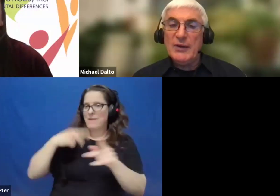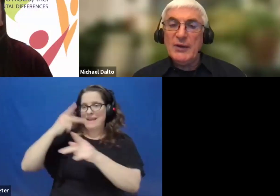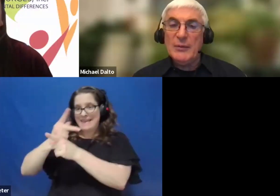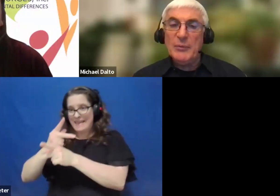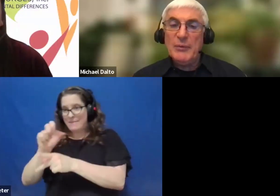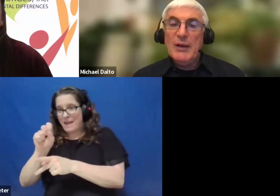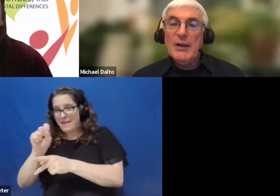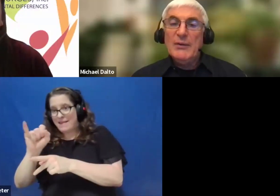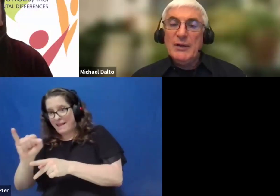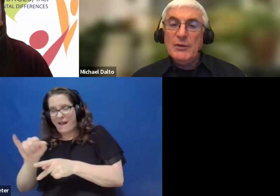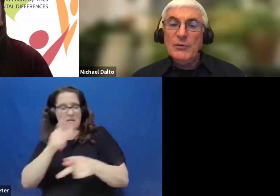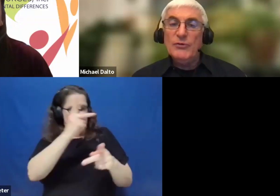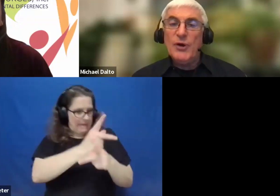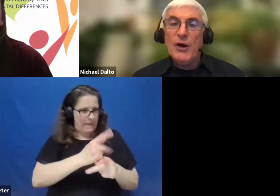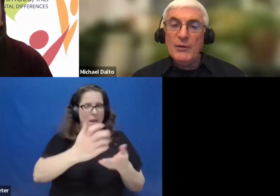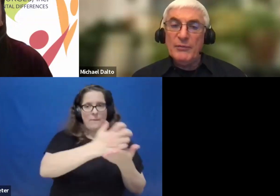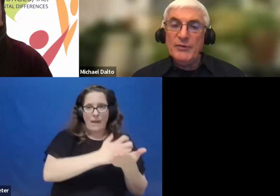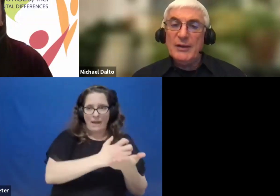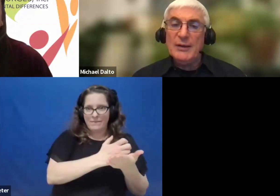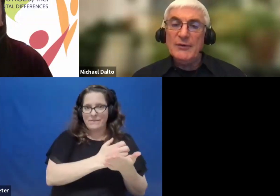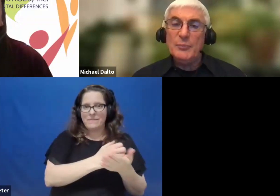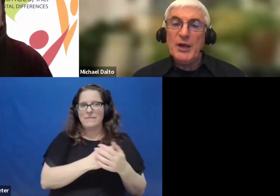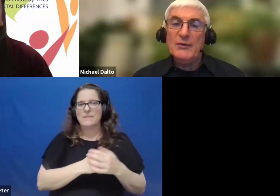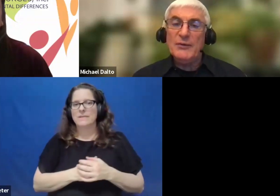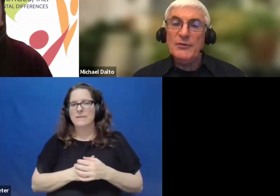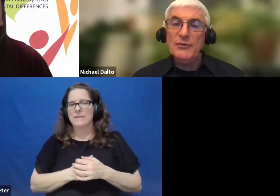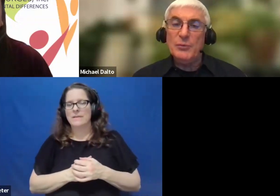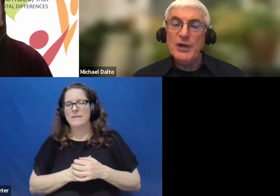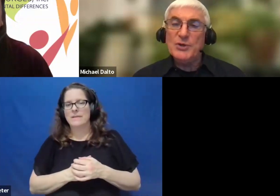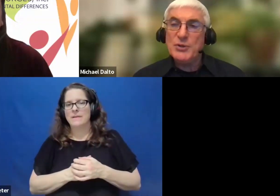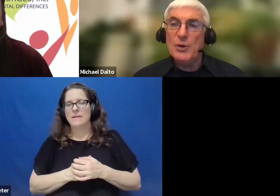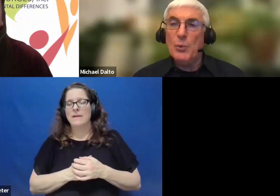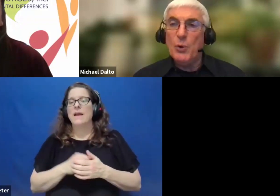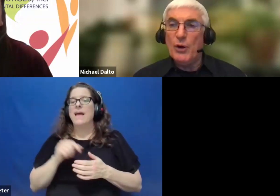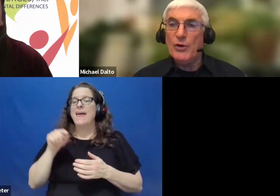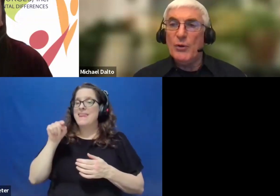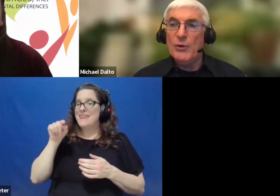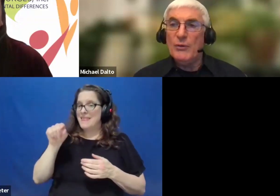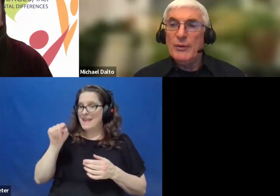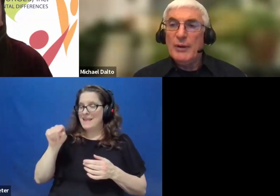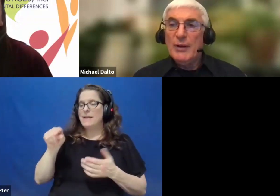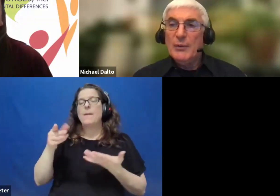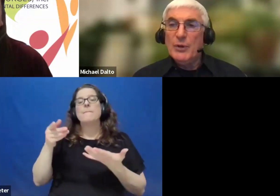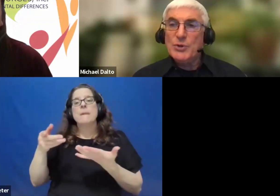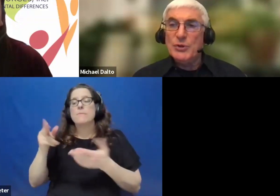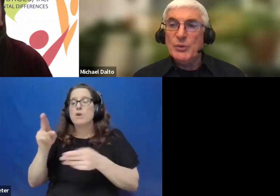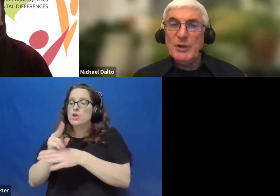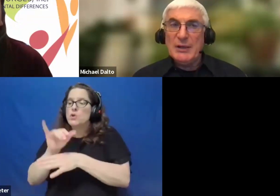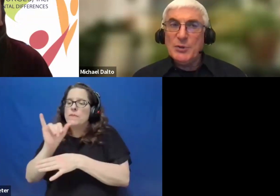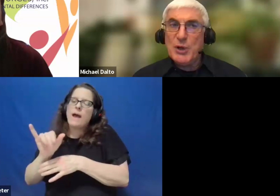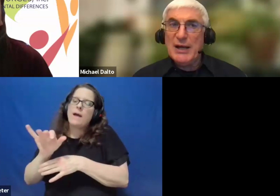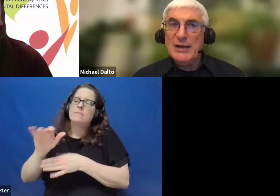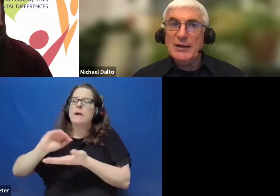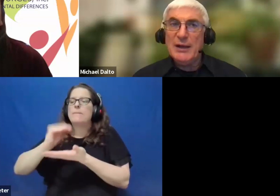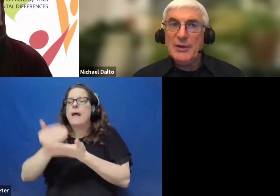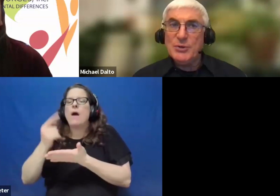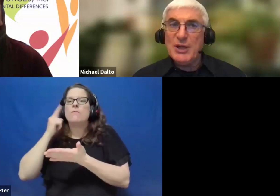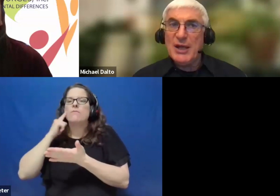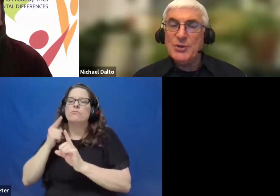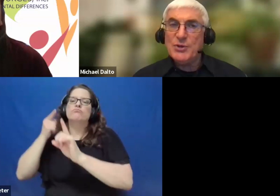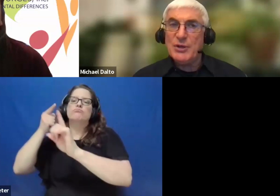get to keep, they use to offset expenses to reach a work goal, which could be